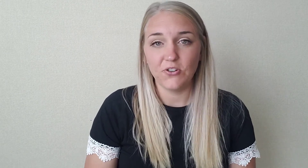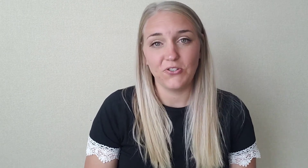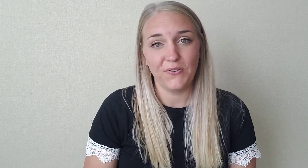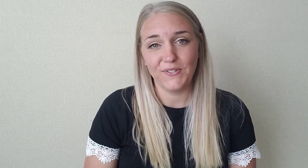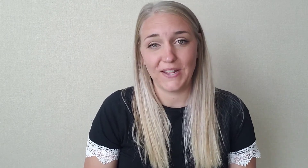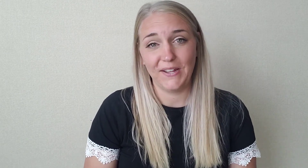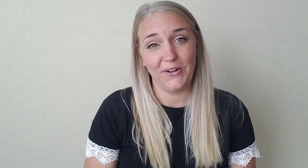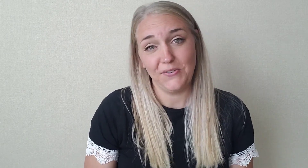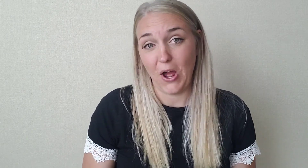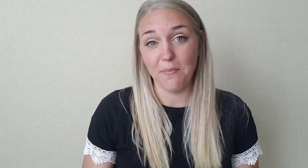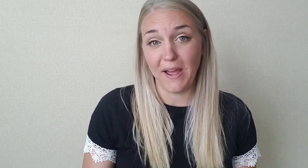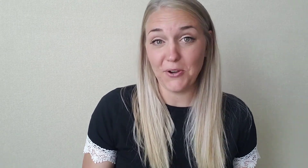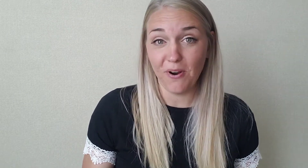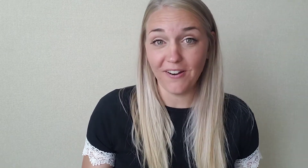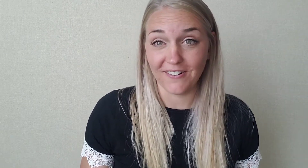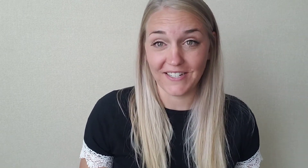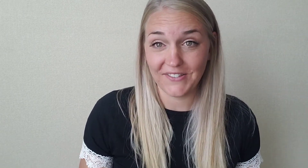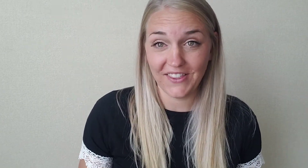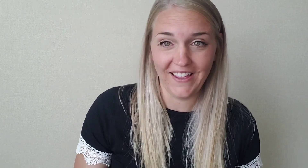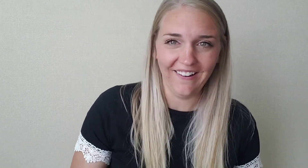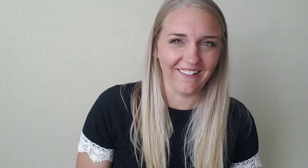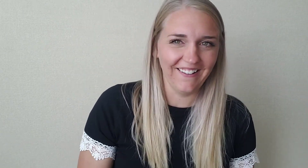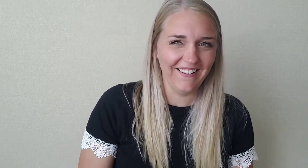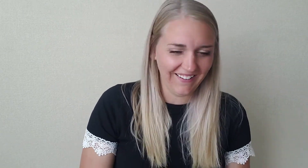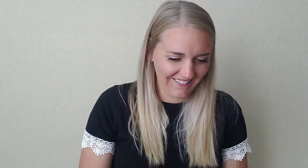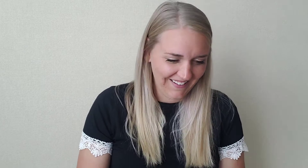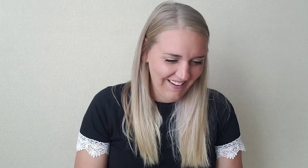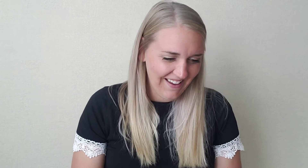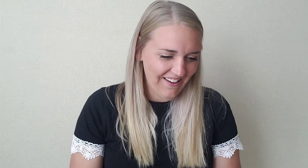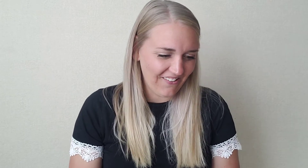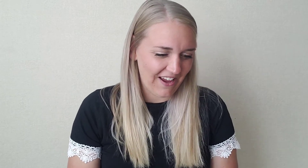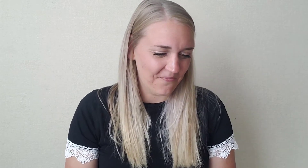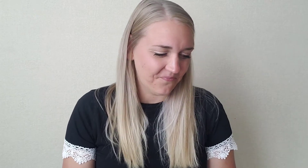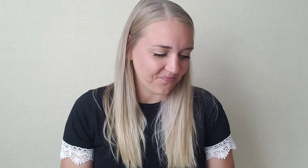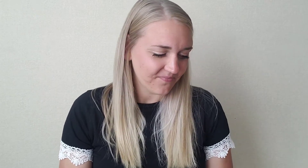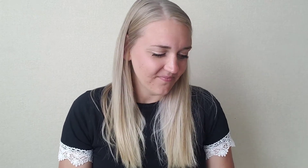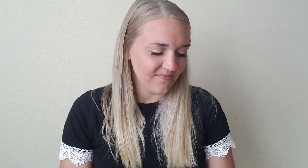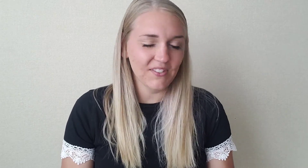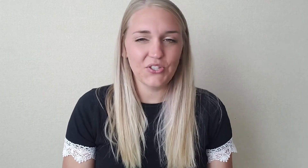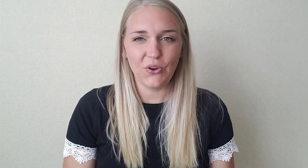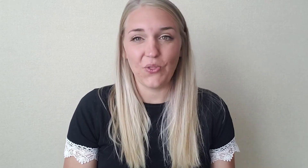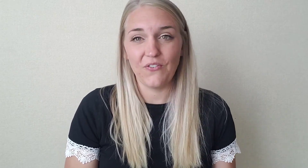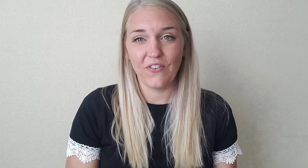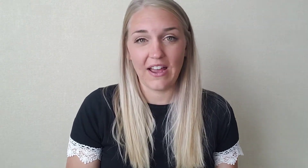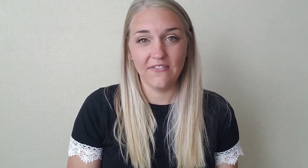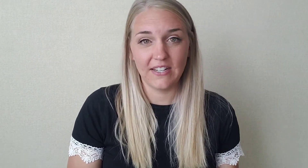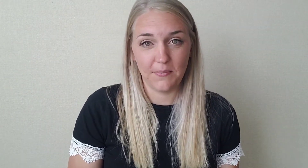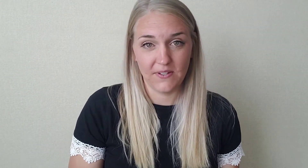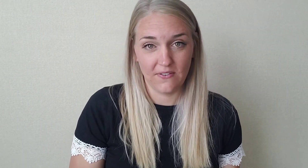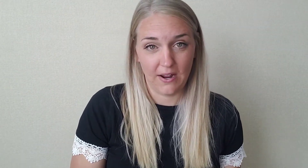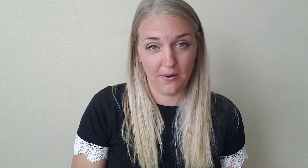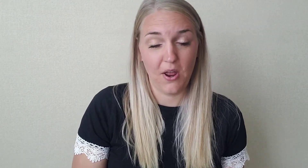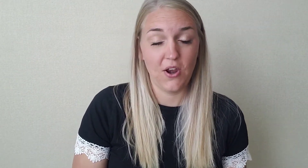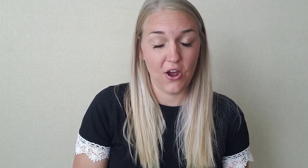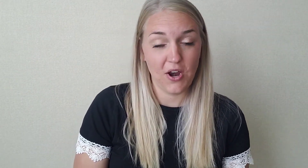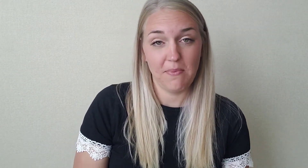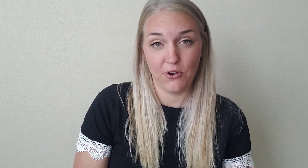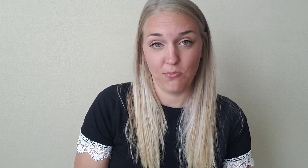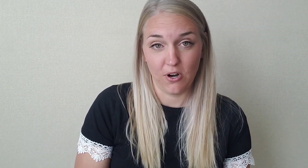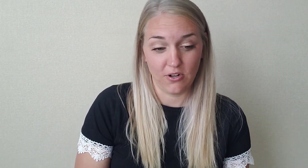features of sign language. They're non-manual markers. That's what they are. Okay, so the 5 types of non-manual markers